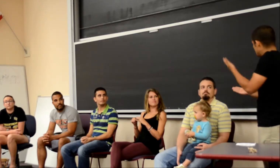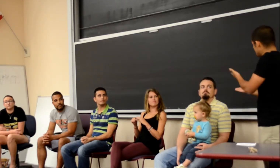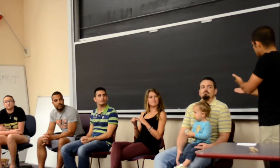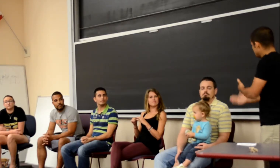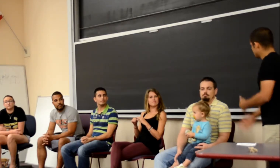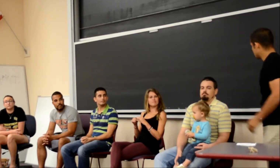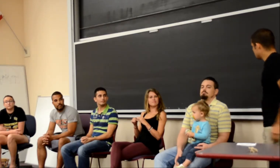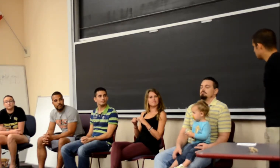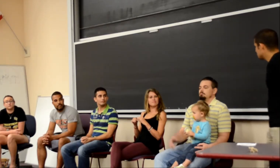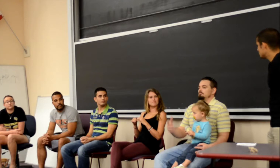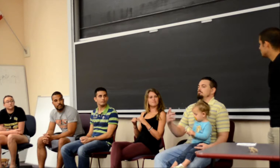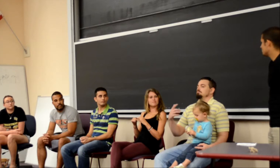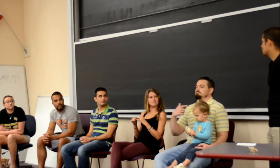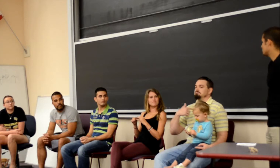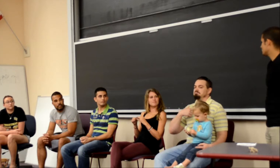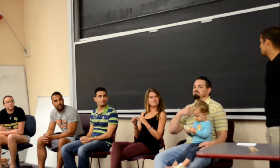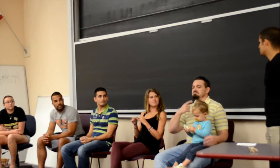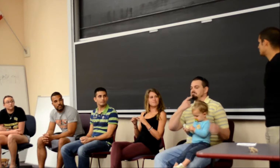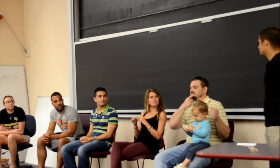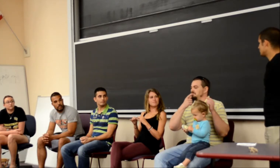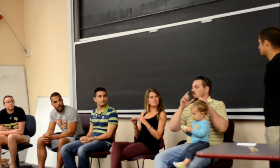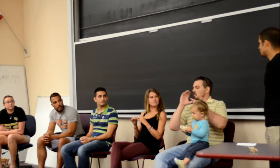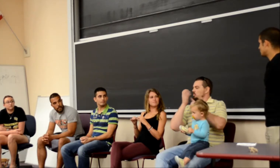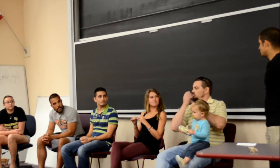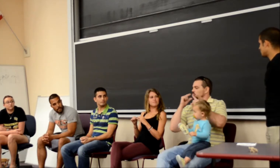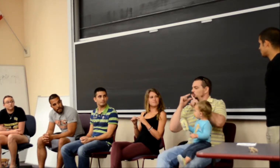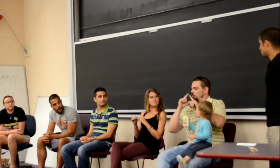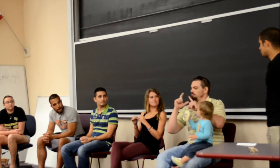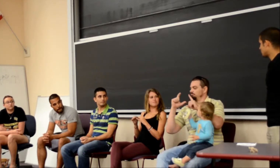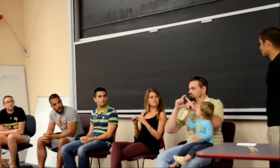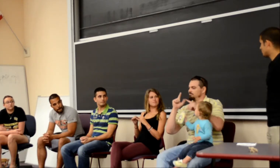How would you identify yourself and why?